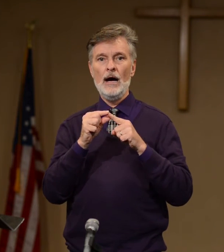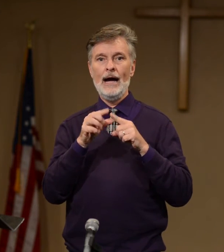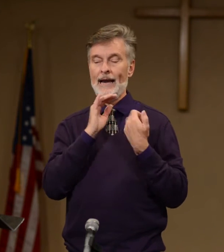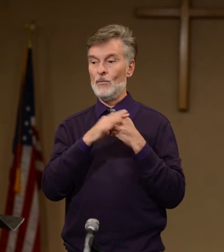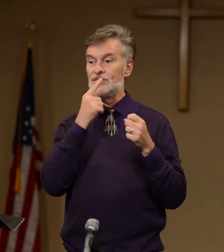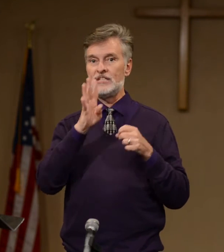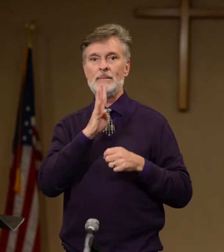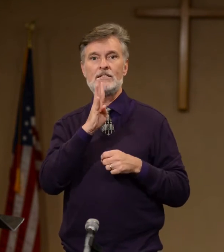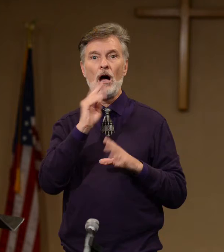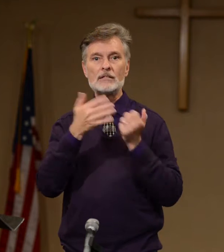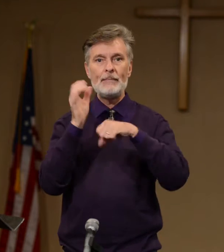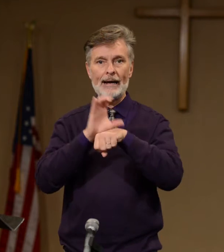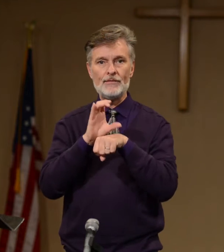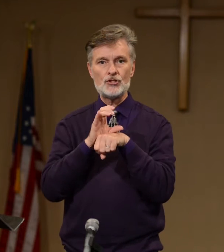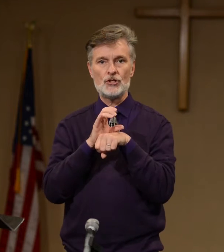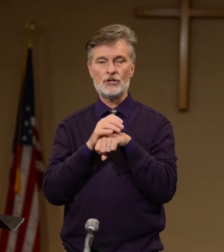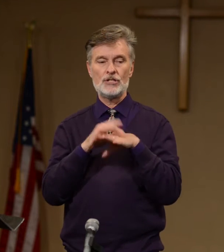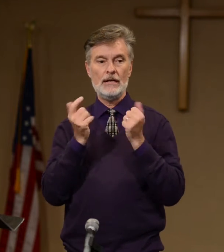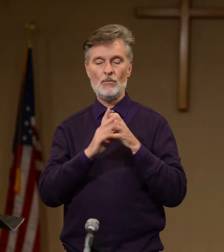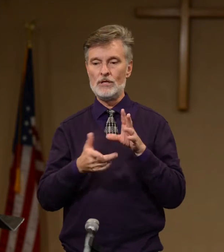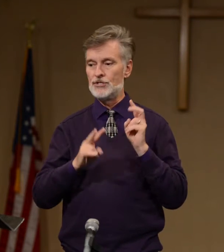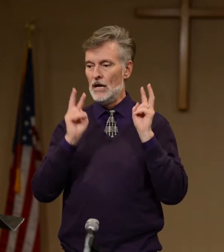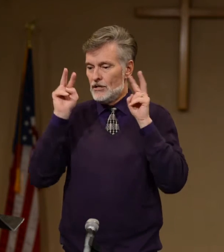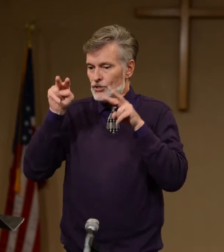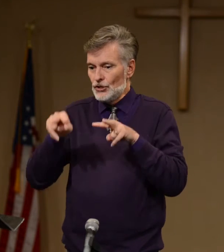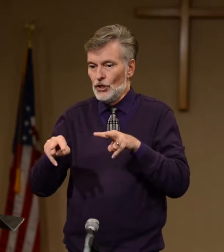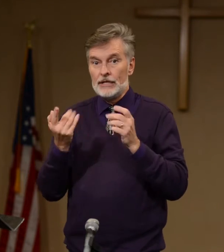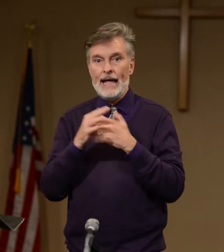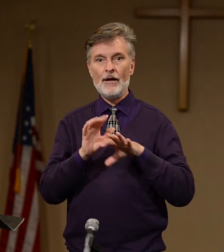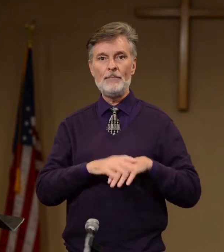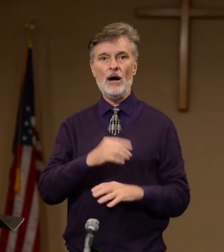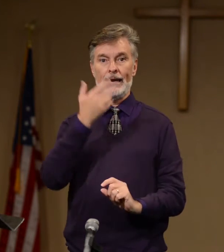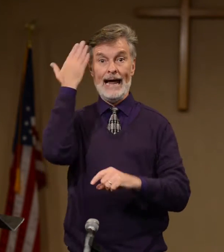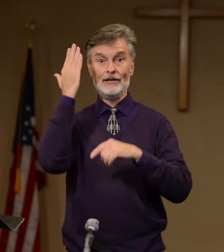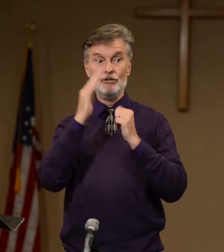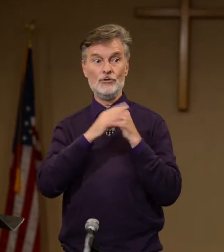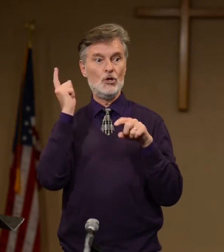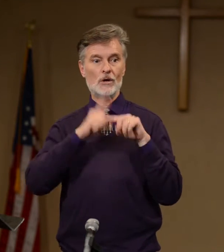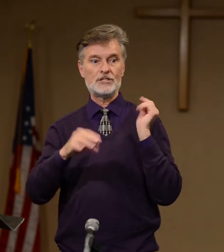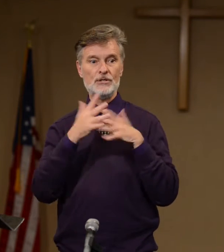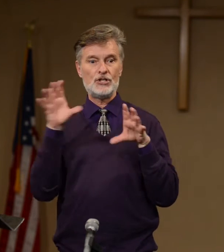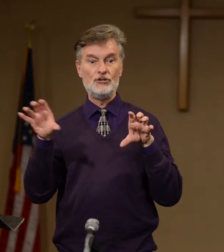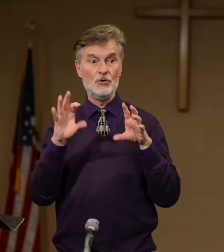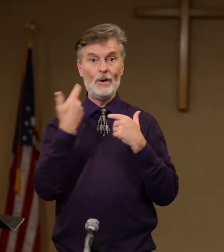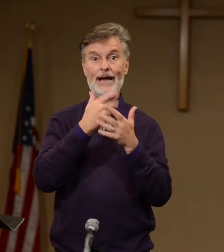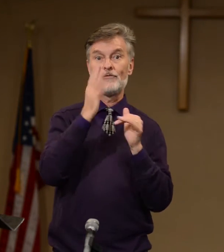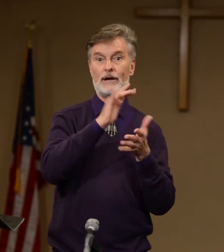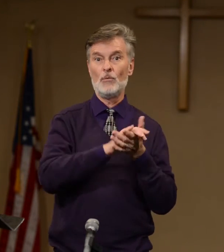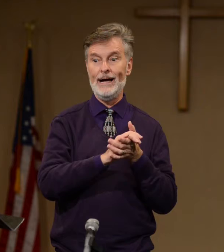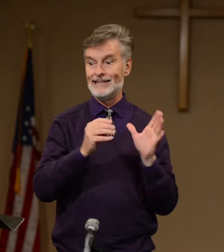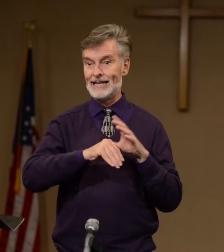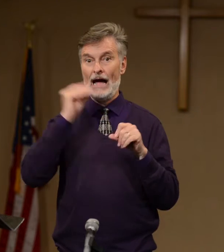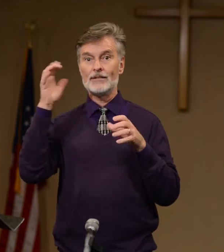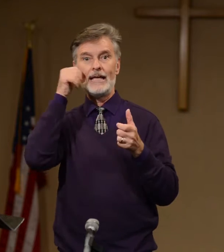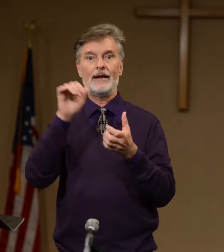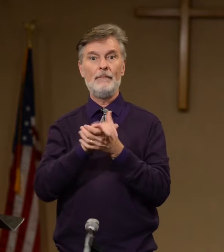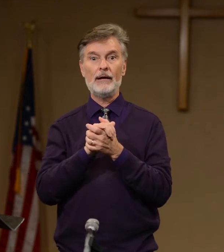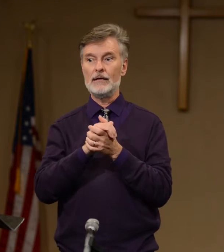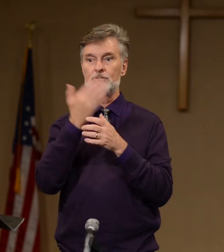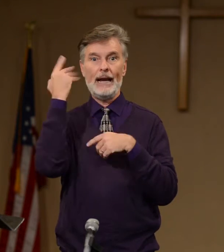and it wasn't to be talked about in the church, and it was just looked down upon, and I knew you weren't supposed to do whatever it was outside of marriage, but I couldn't